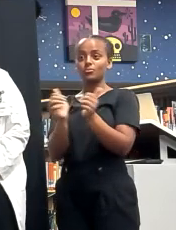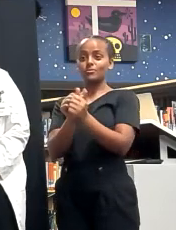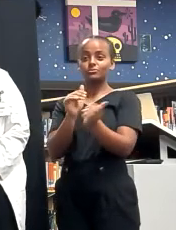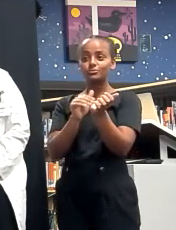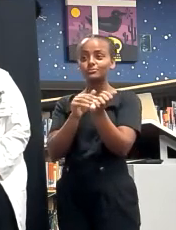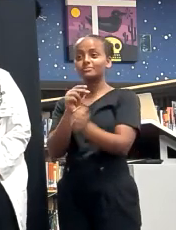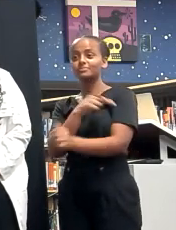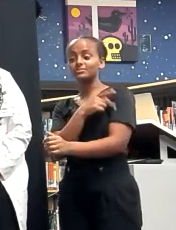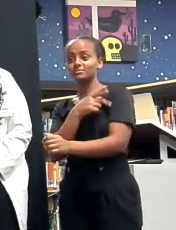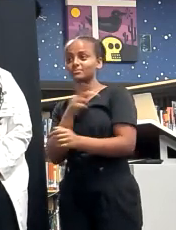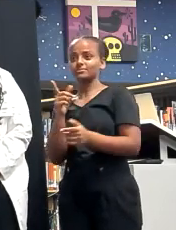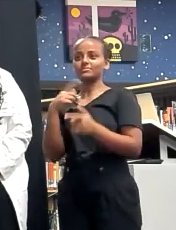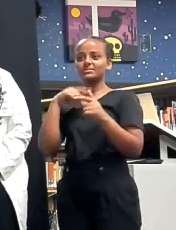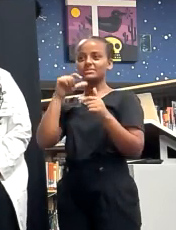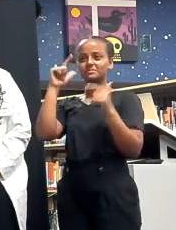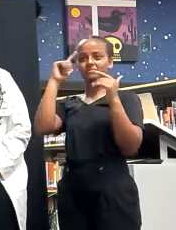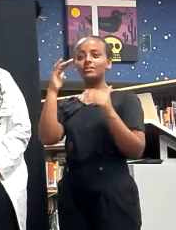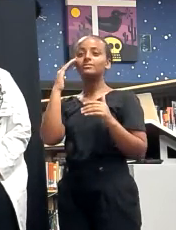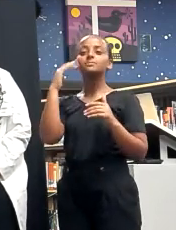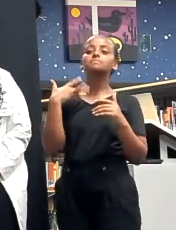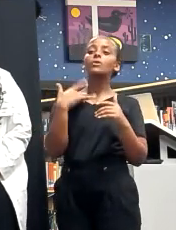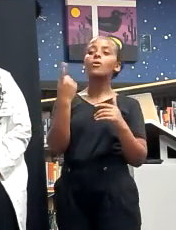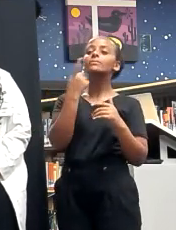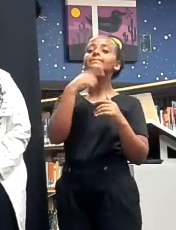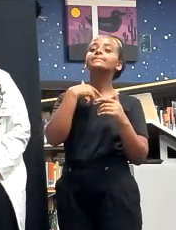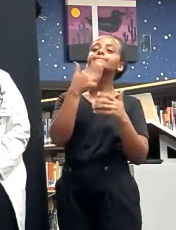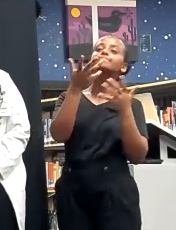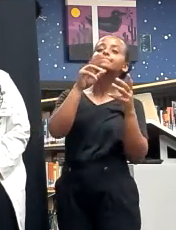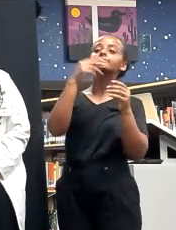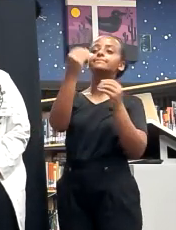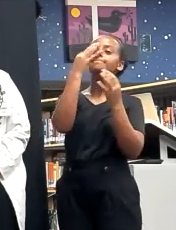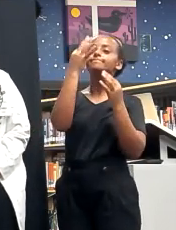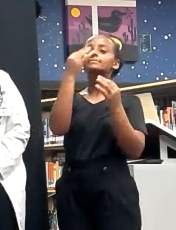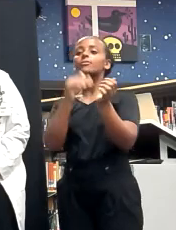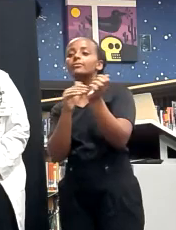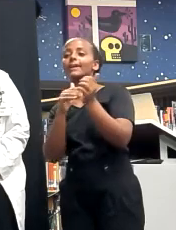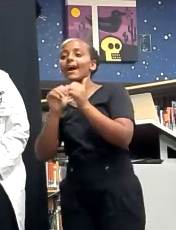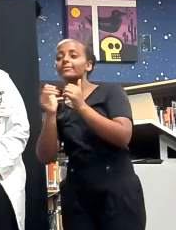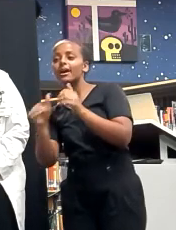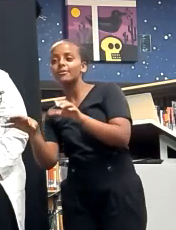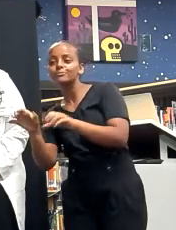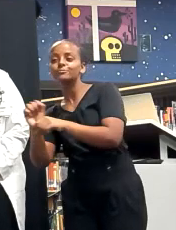patient relationship was nice. Going into the room and seeing the doctor interact with the patient,